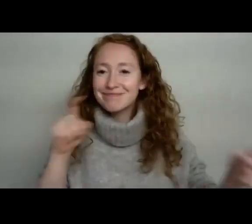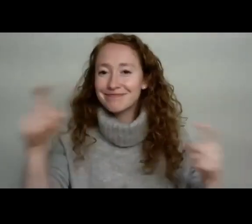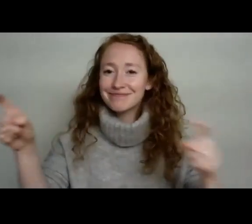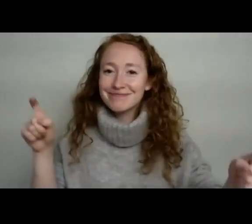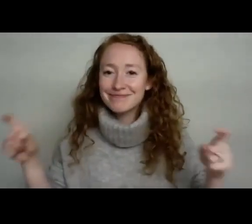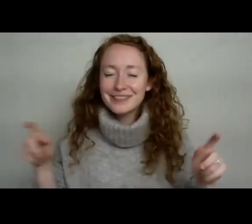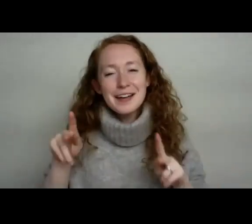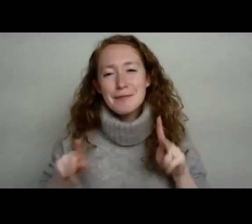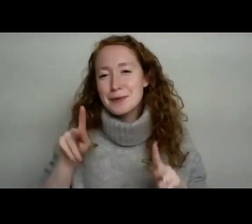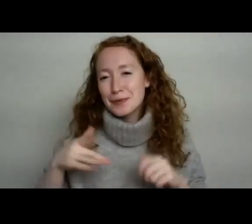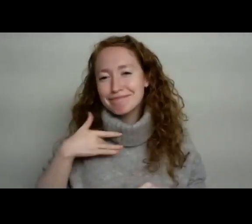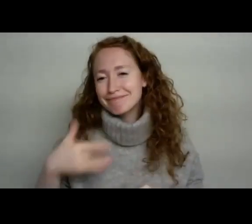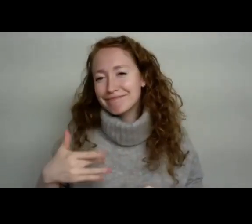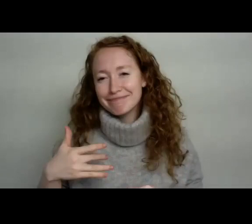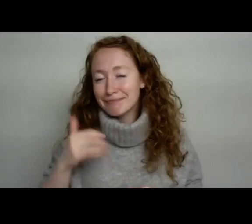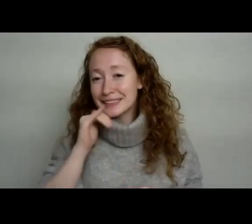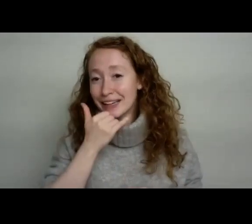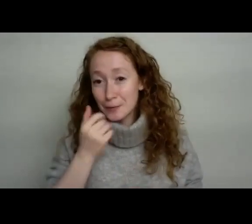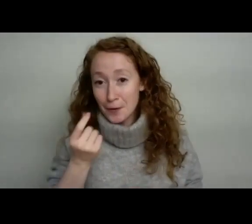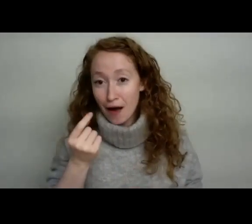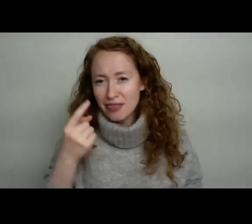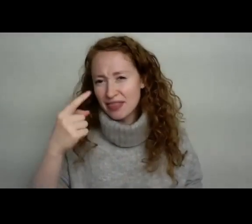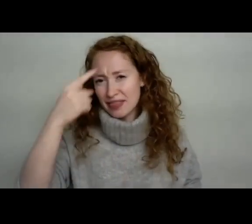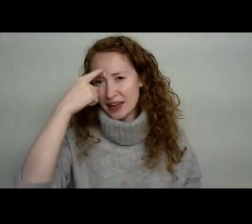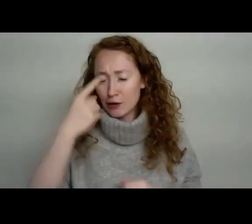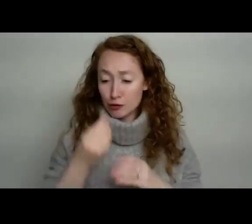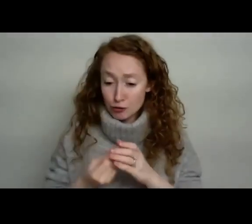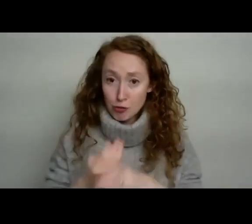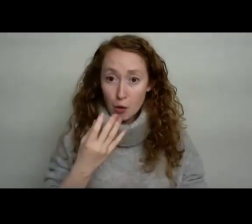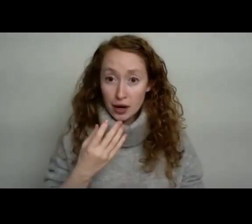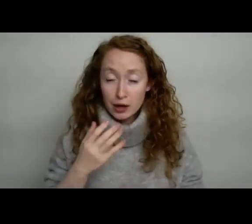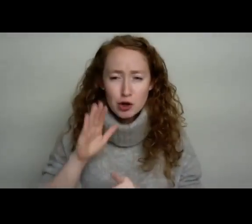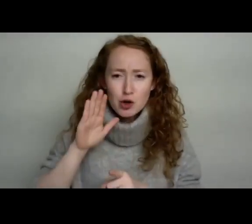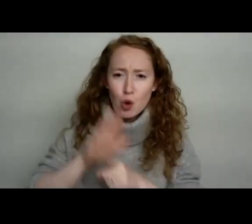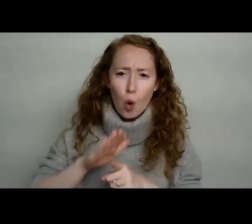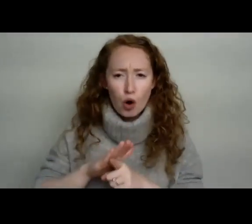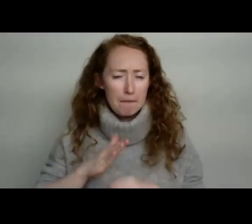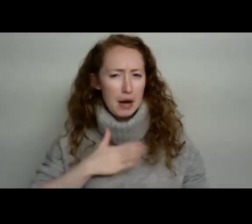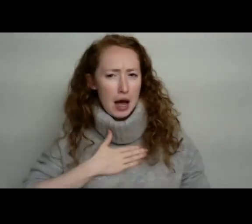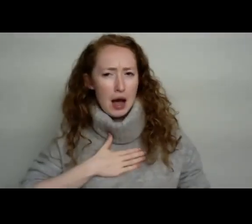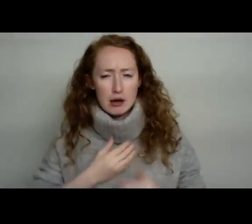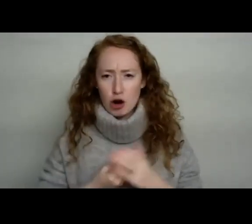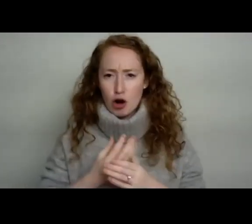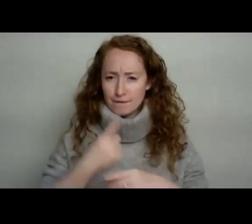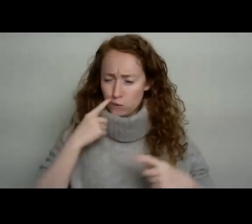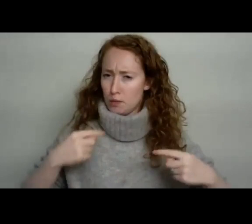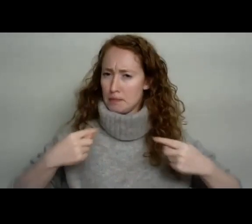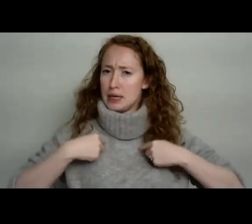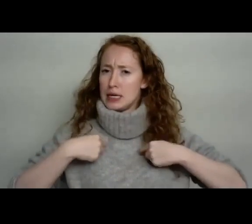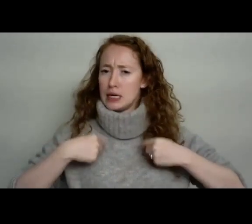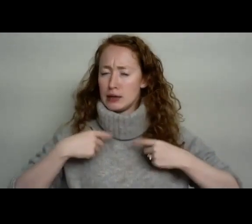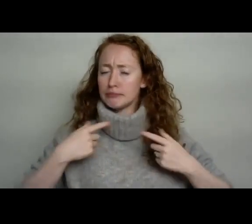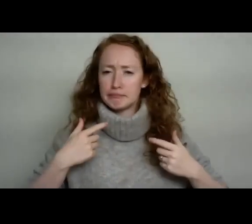people gardening in America is thinking that you are growing your garden for you.